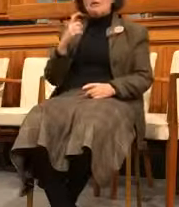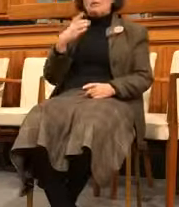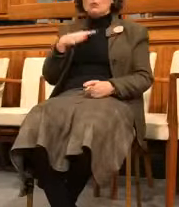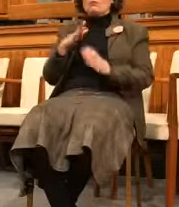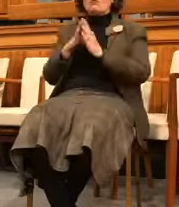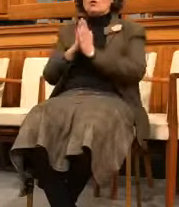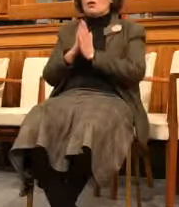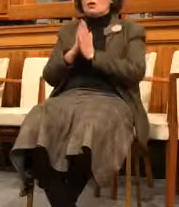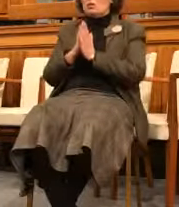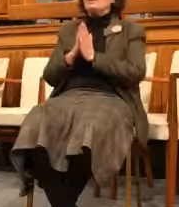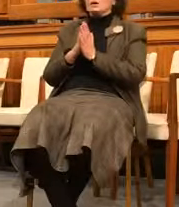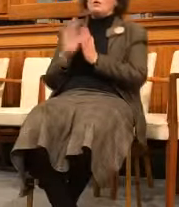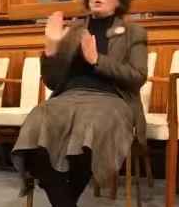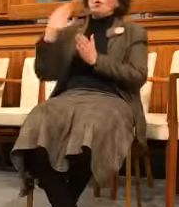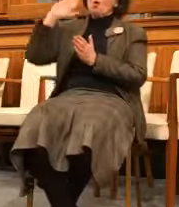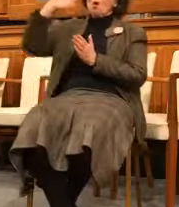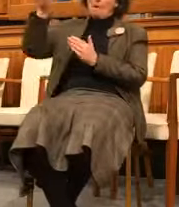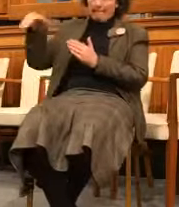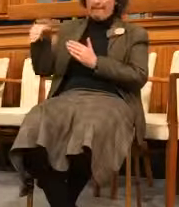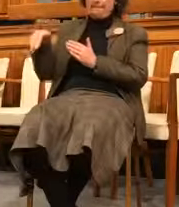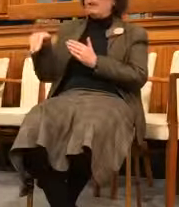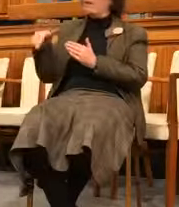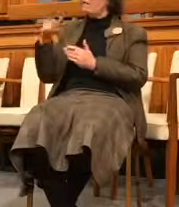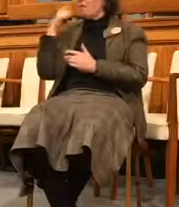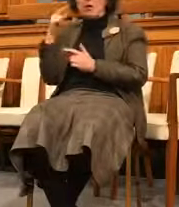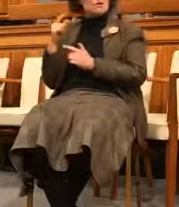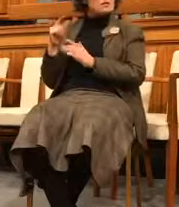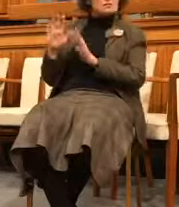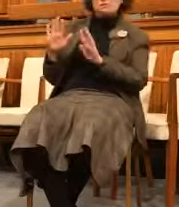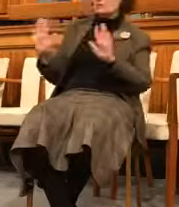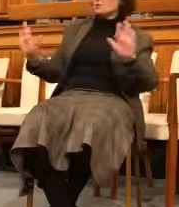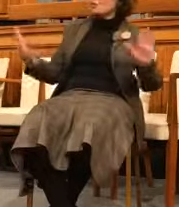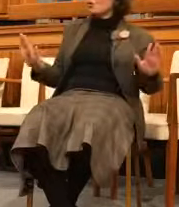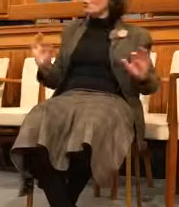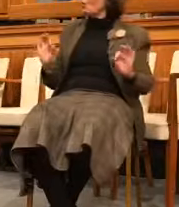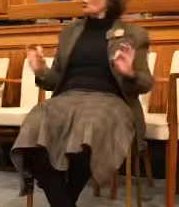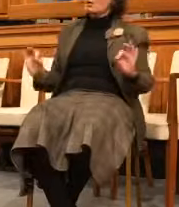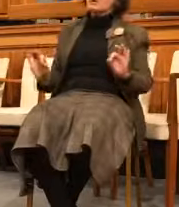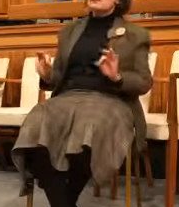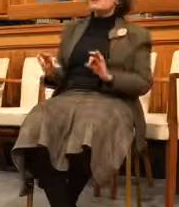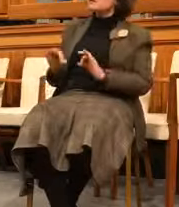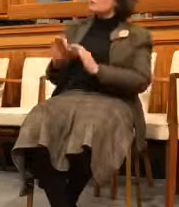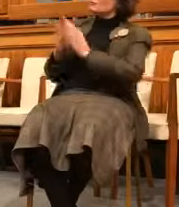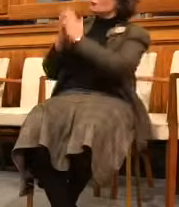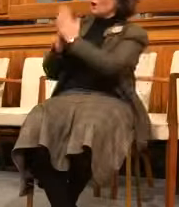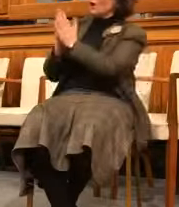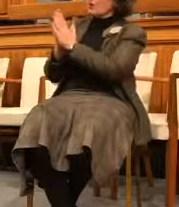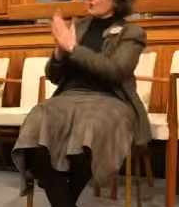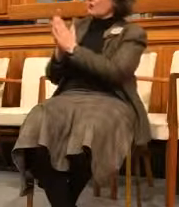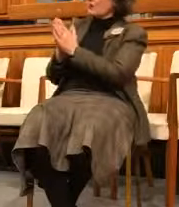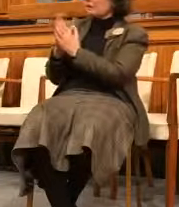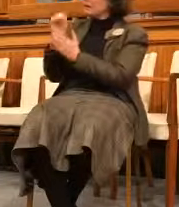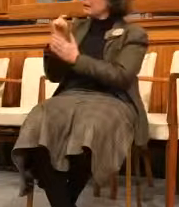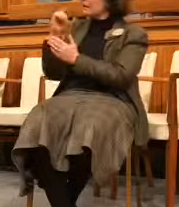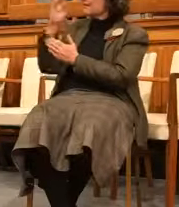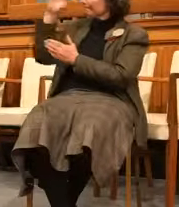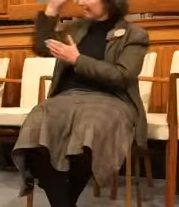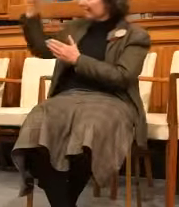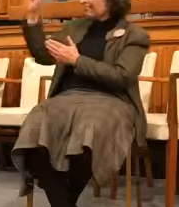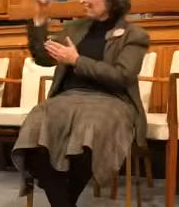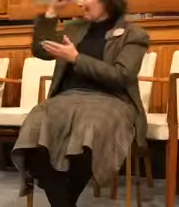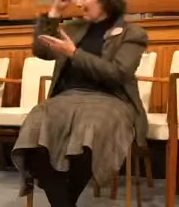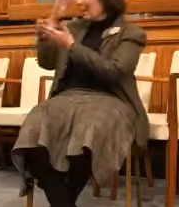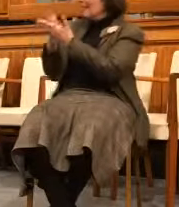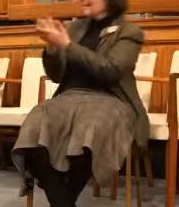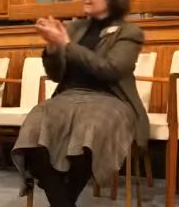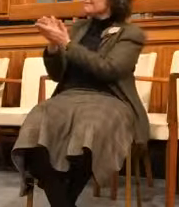place, say, I believe in the holiness of God. I believe in my own corruption and